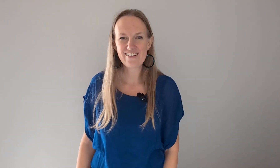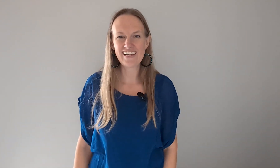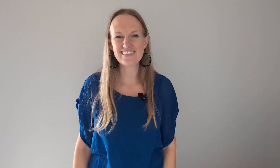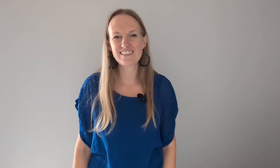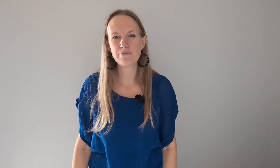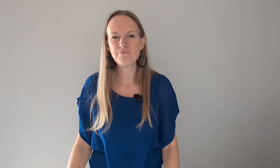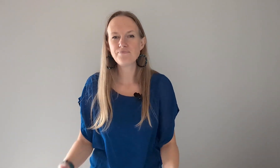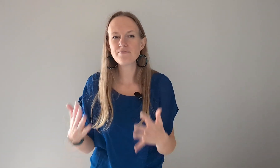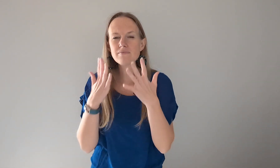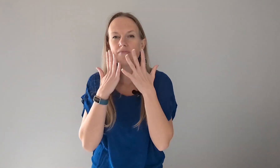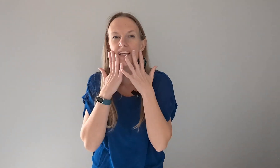Christ. Okay?